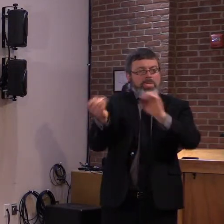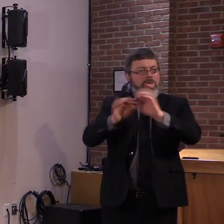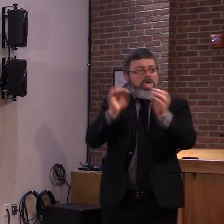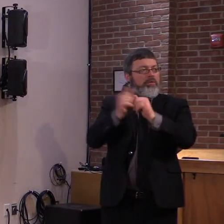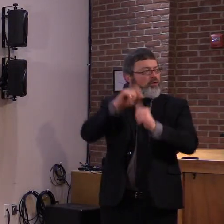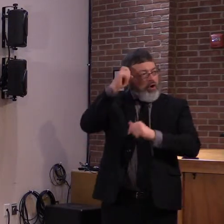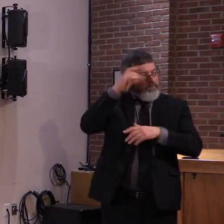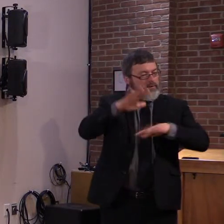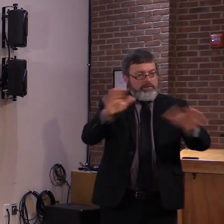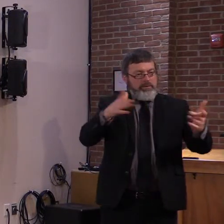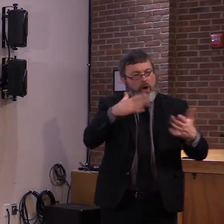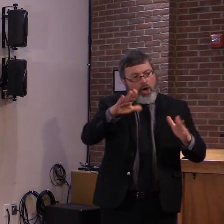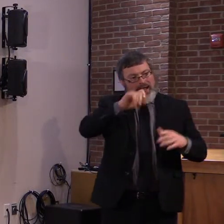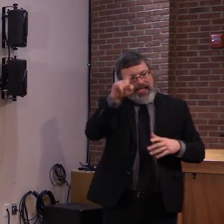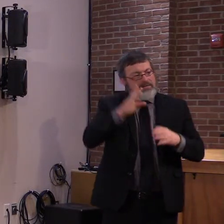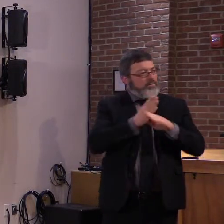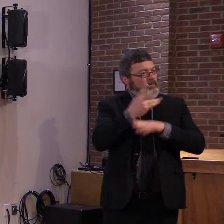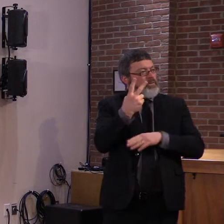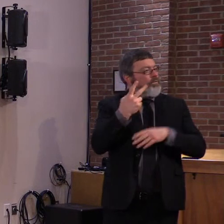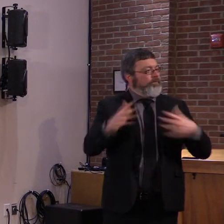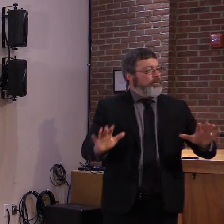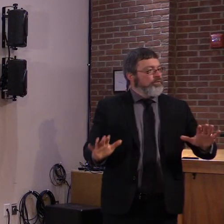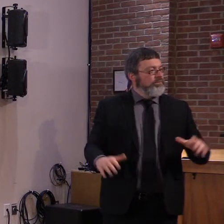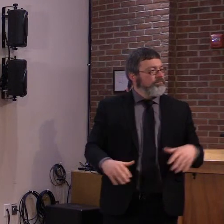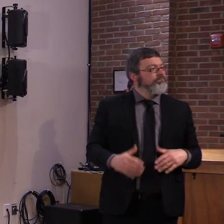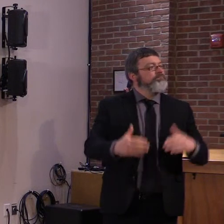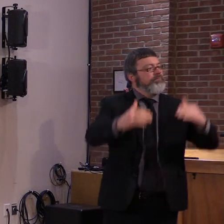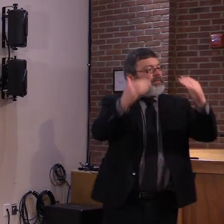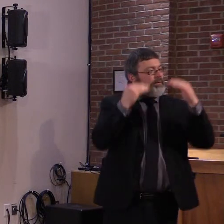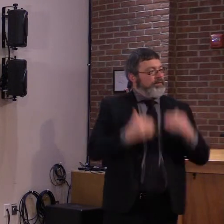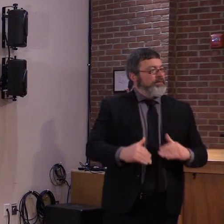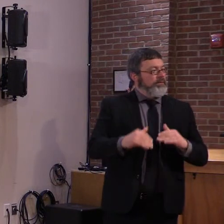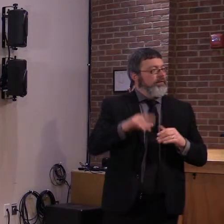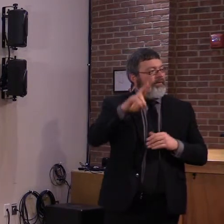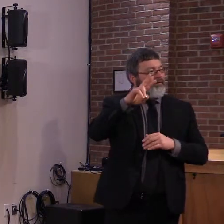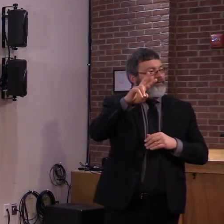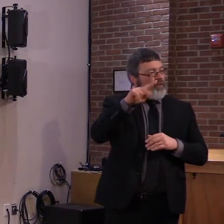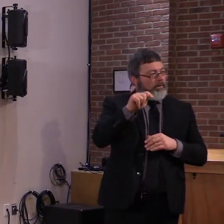to Tom at the Vermont Standard. Tom, Vermont Standard.